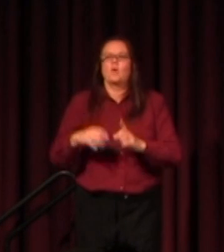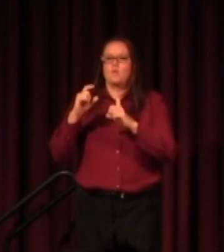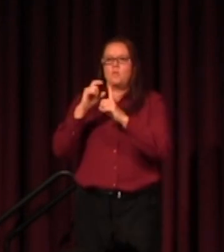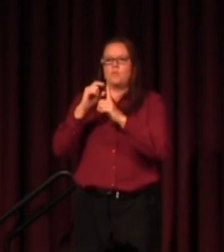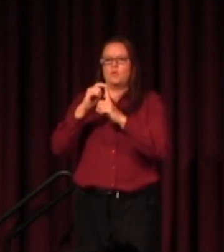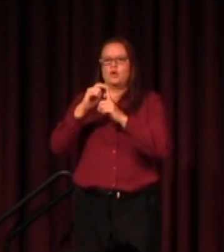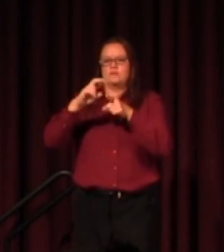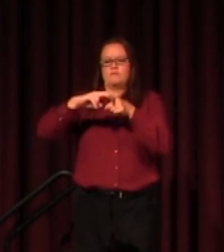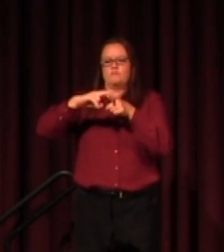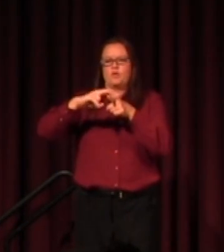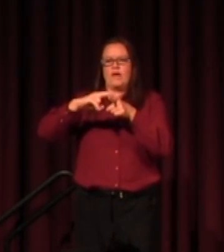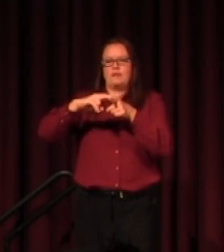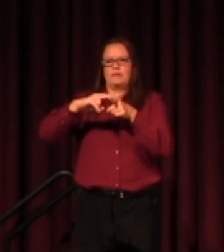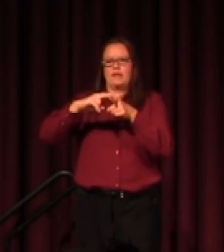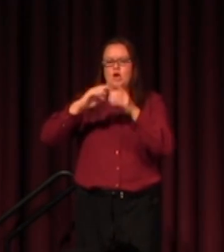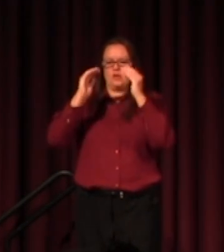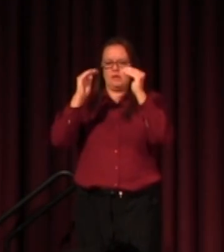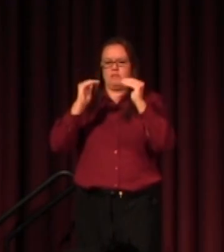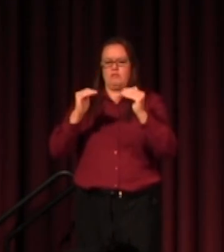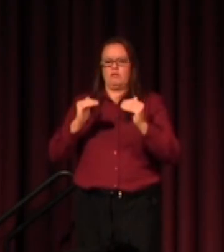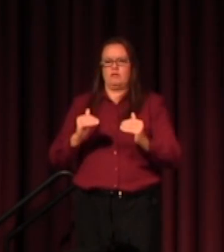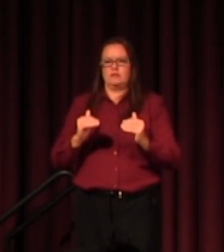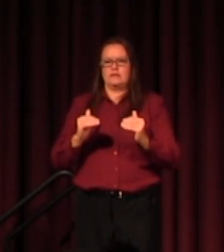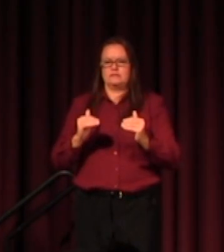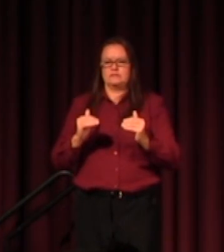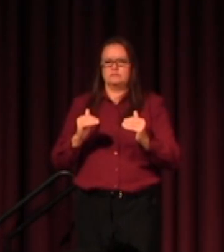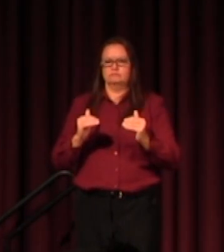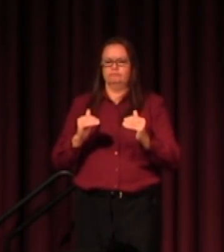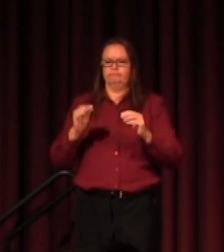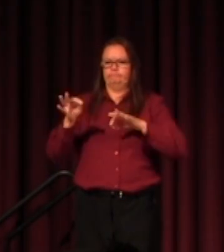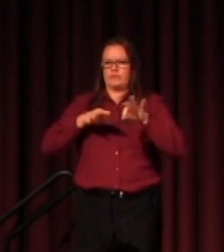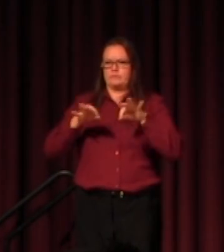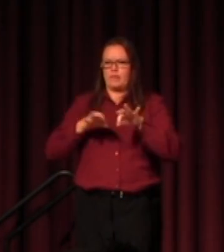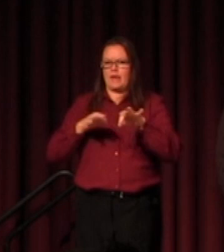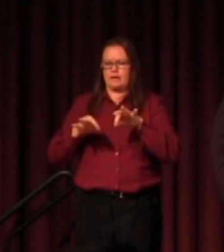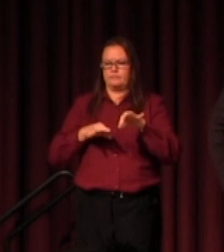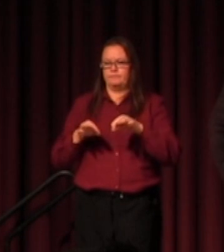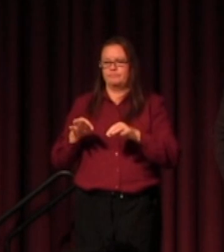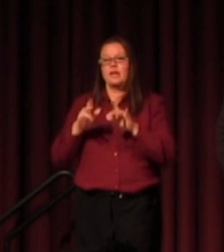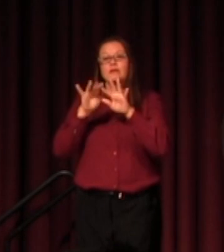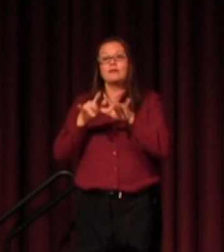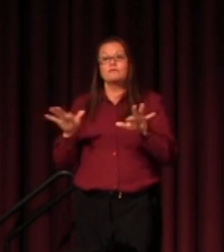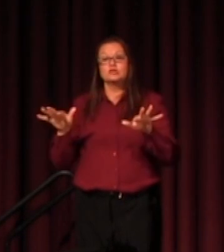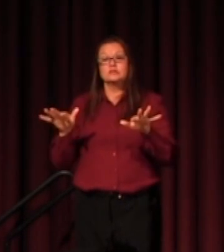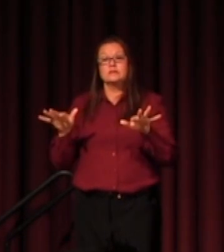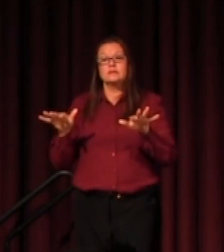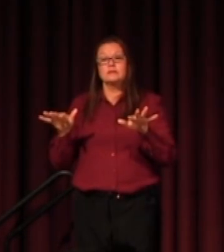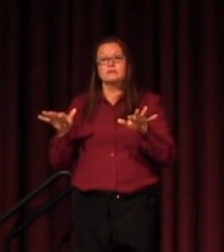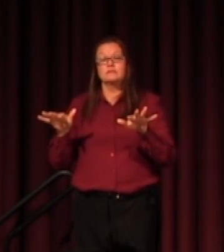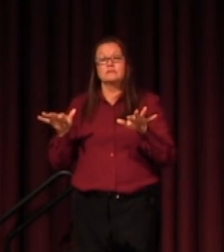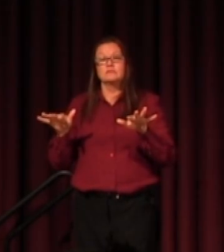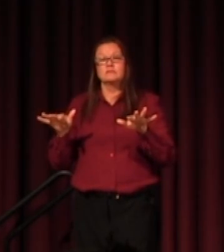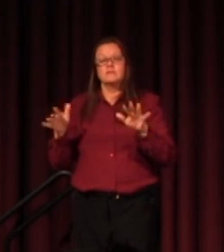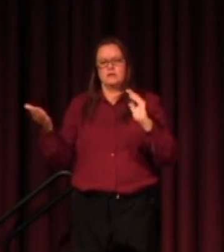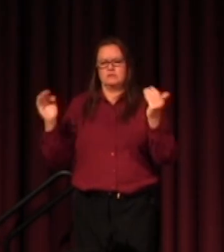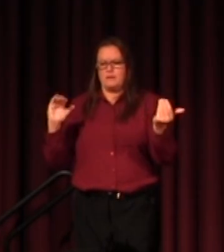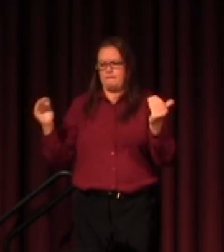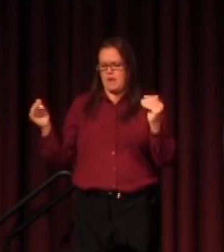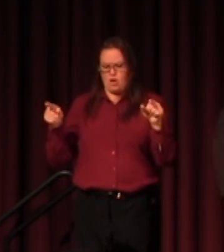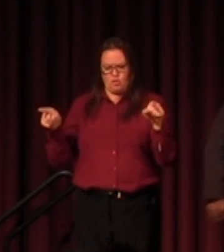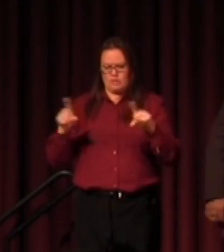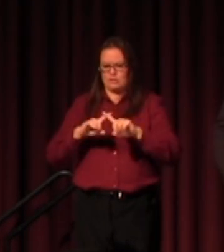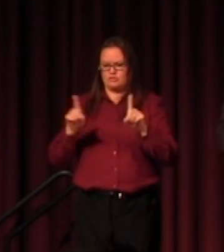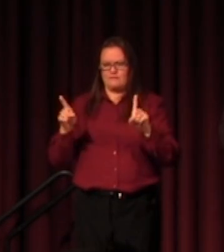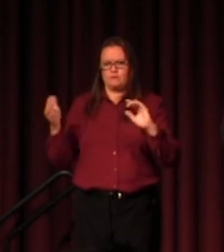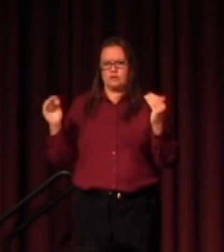but I want to sort of unpack them a bit, right? We talk about JEDI. So diversity is difference. We've talked about equity,